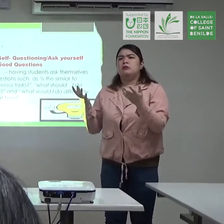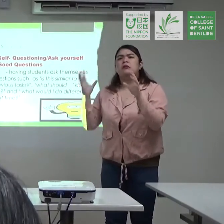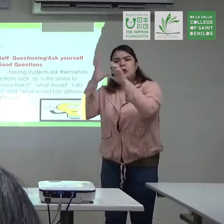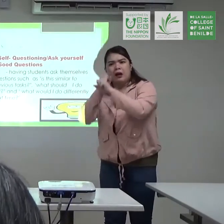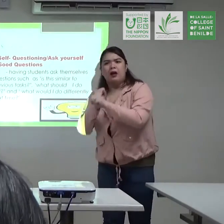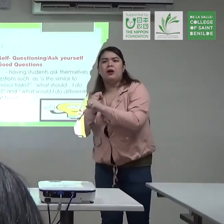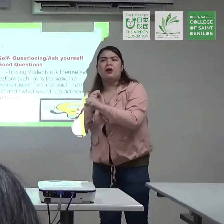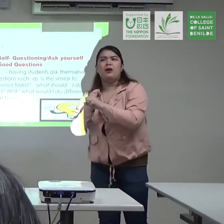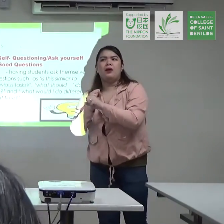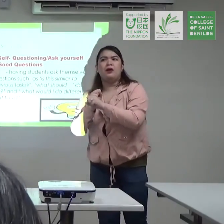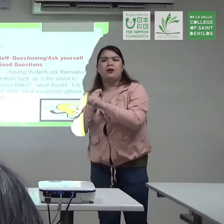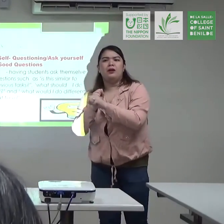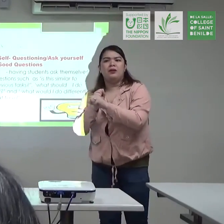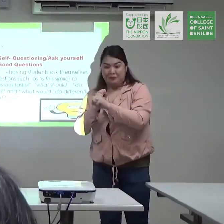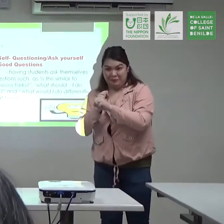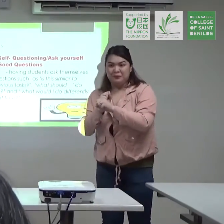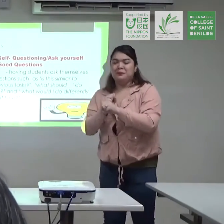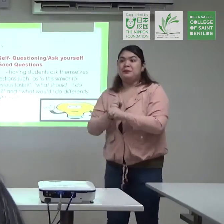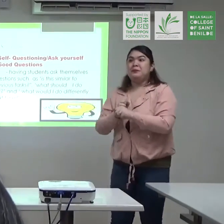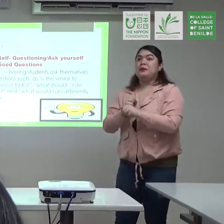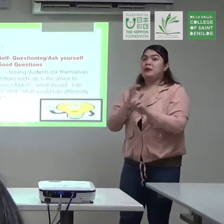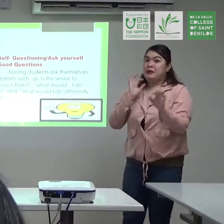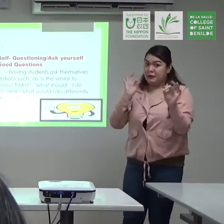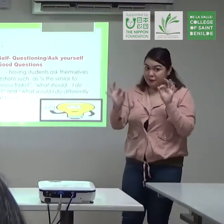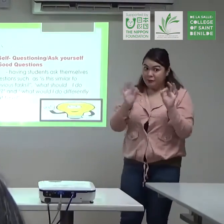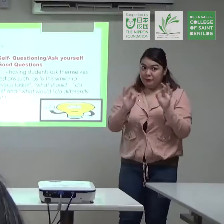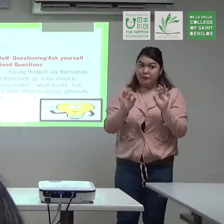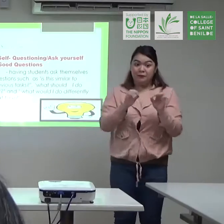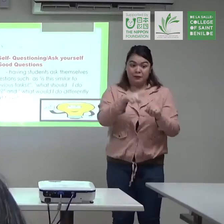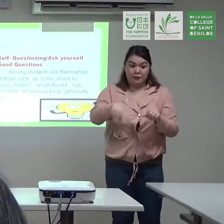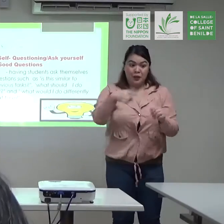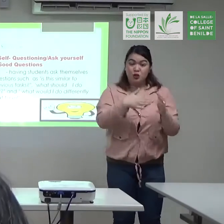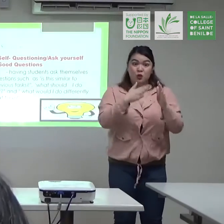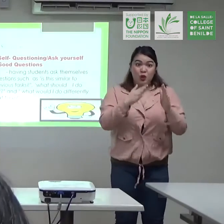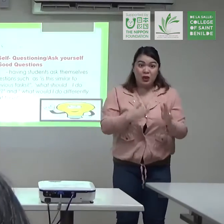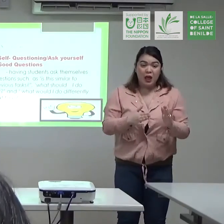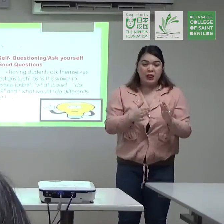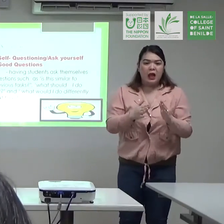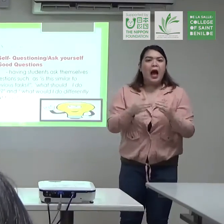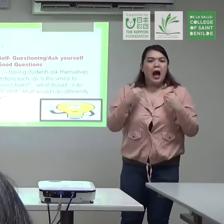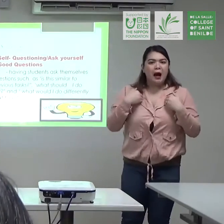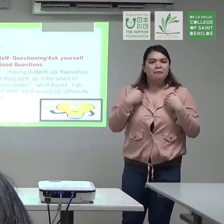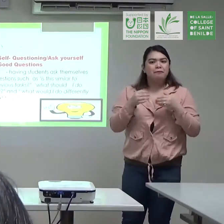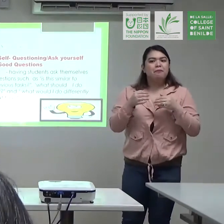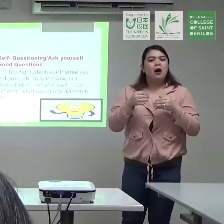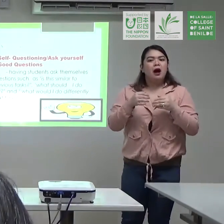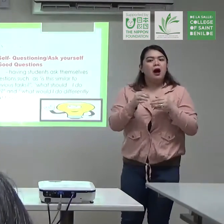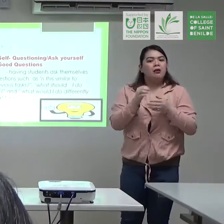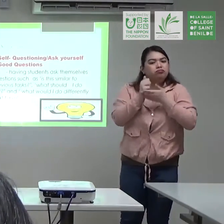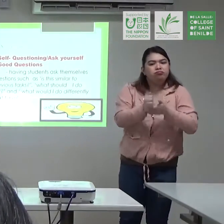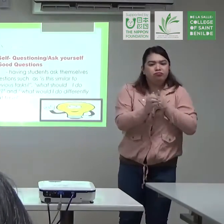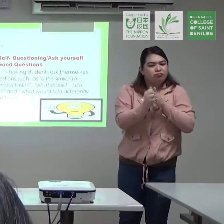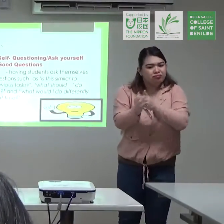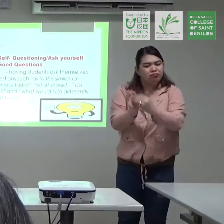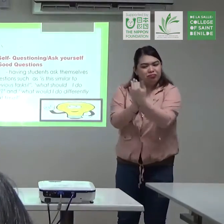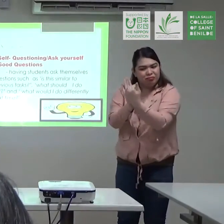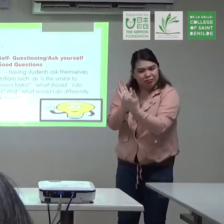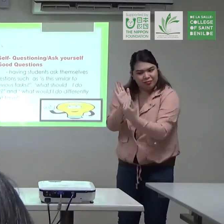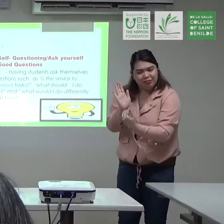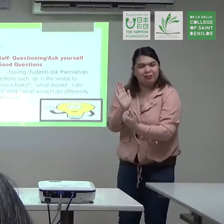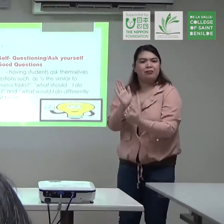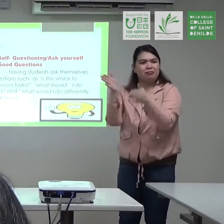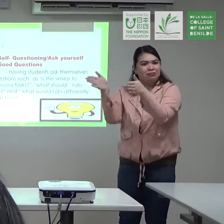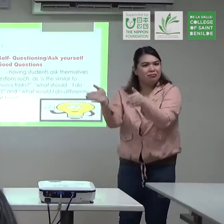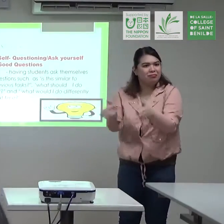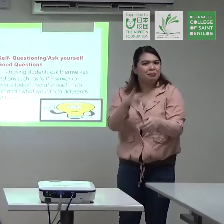conclusion. So if a student is properly guided by us teachers on how they can